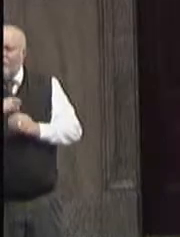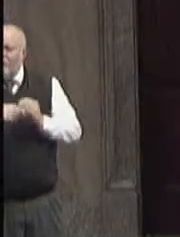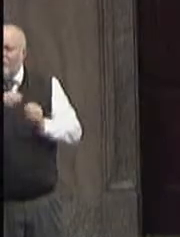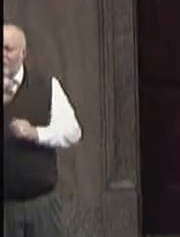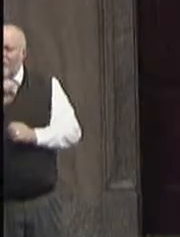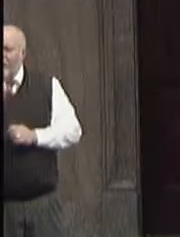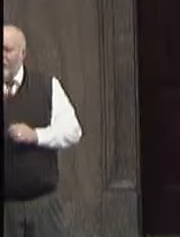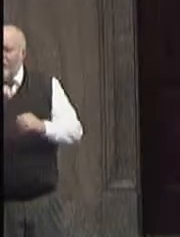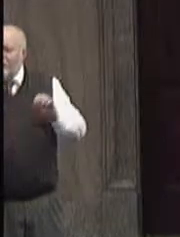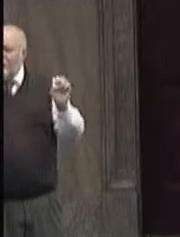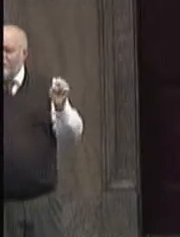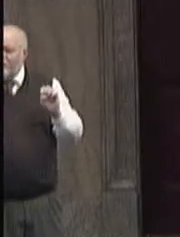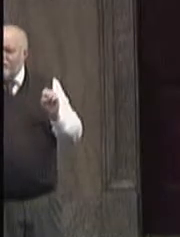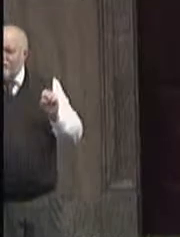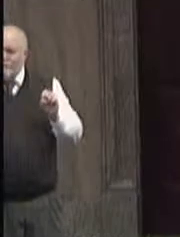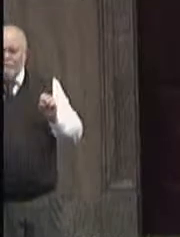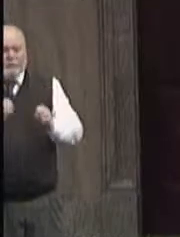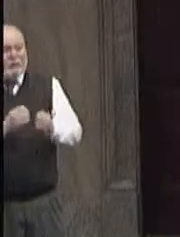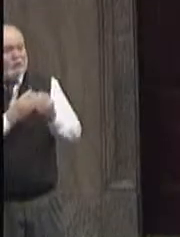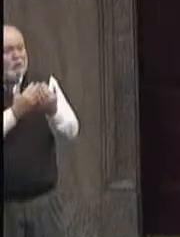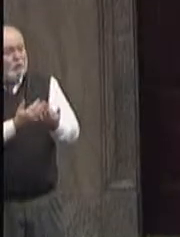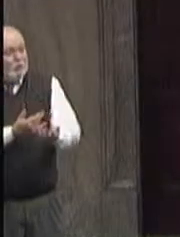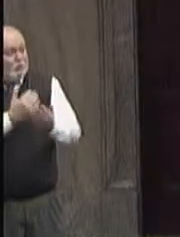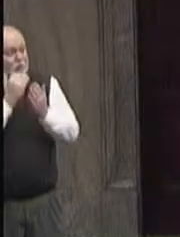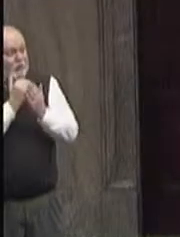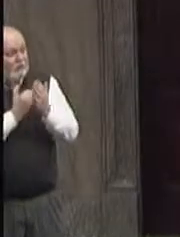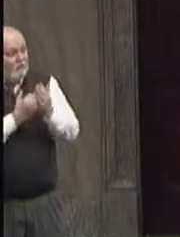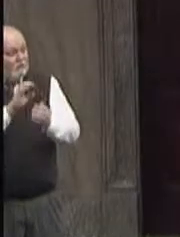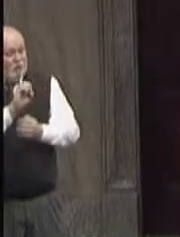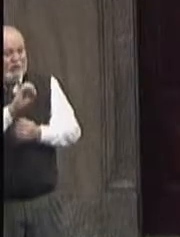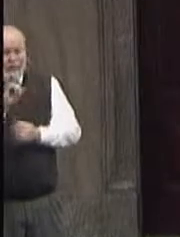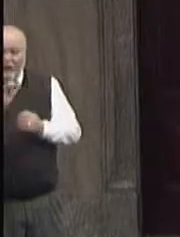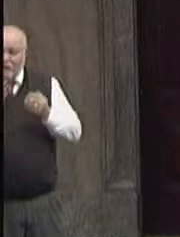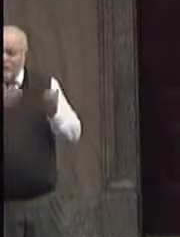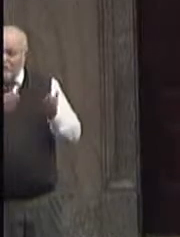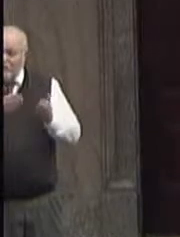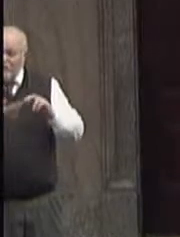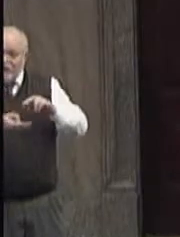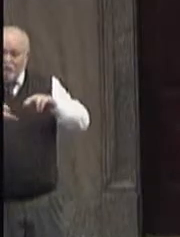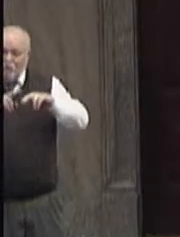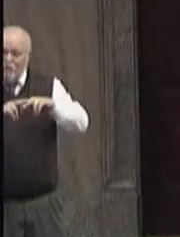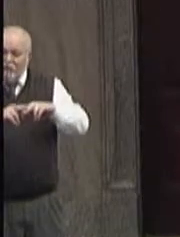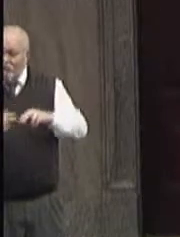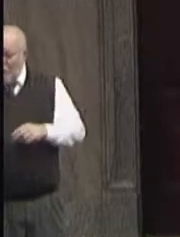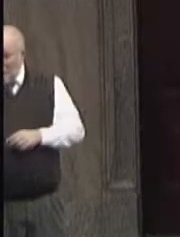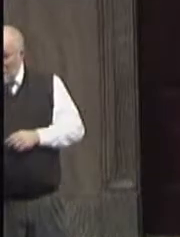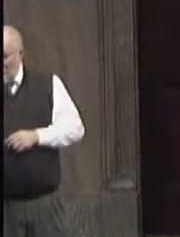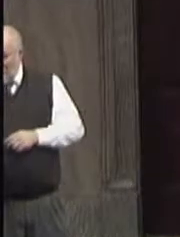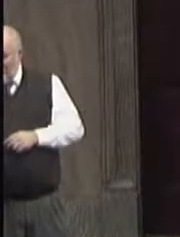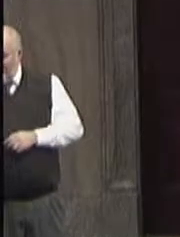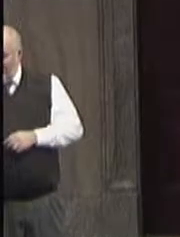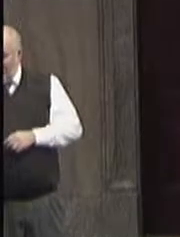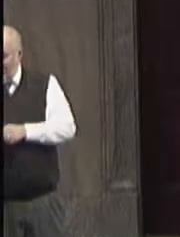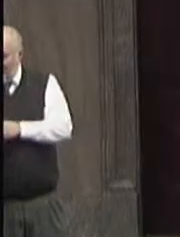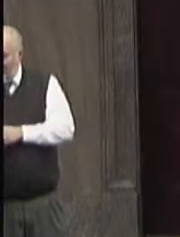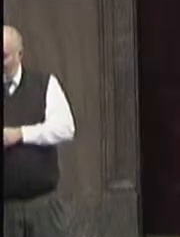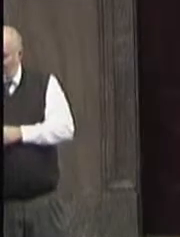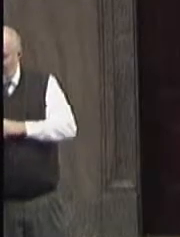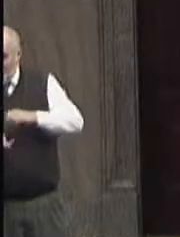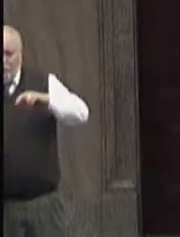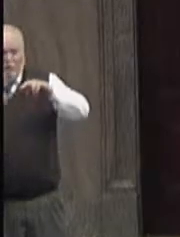crisis. The waiting list for EI services has increased from 13 children in January of last year